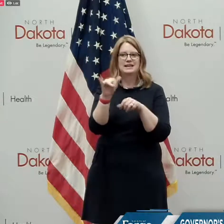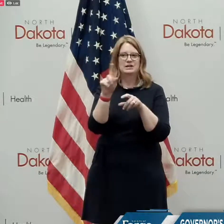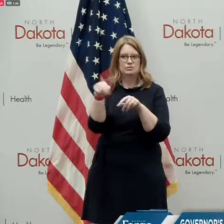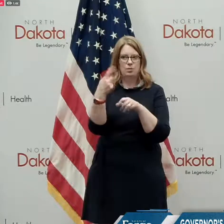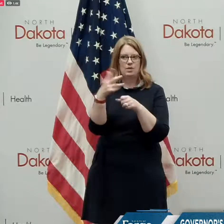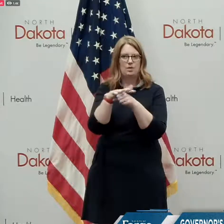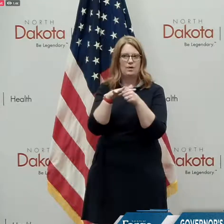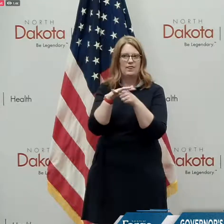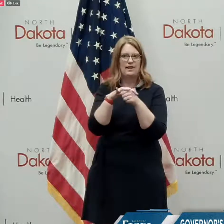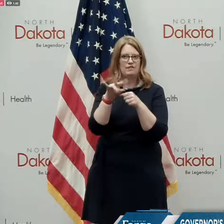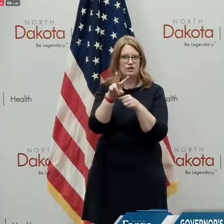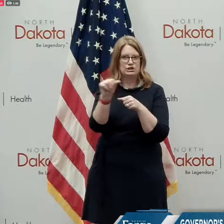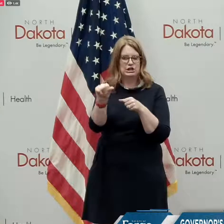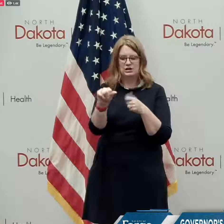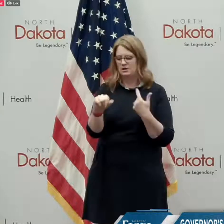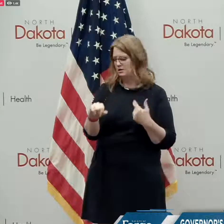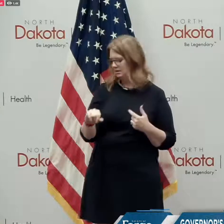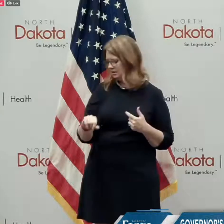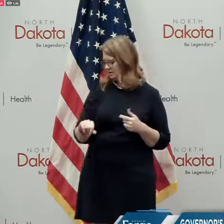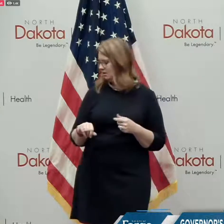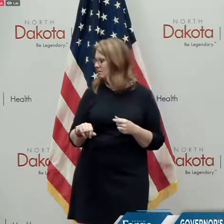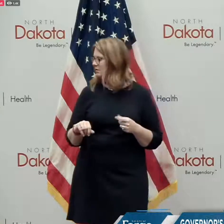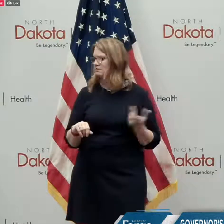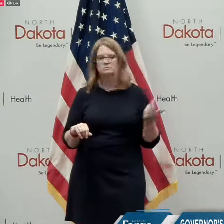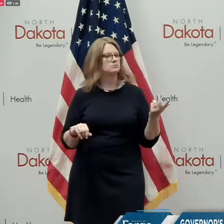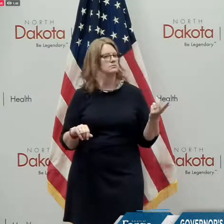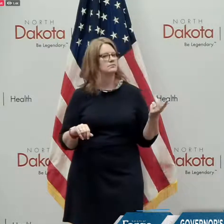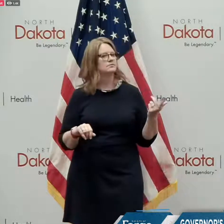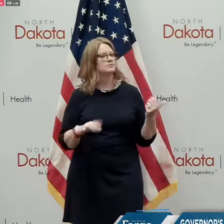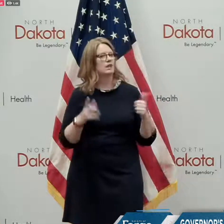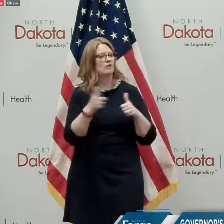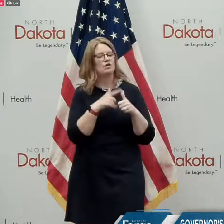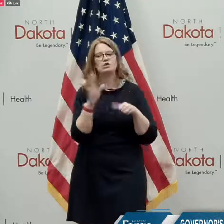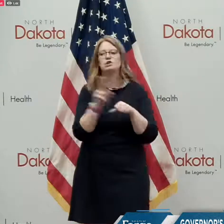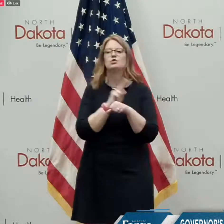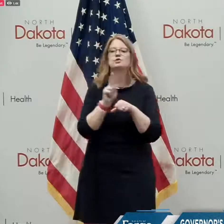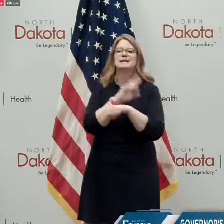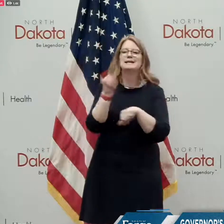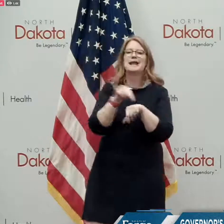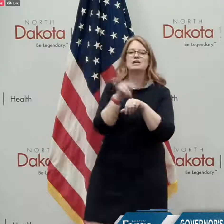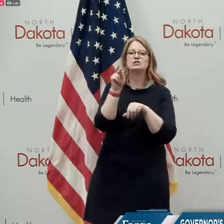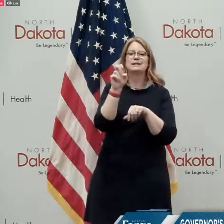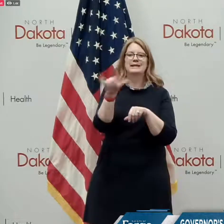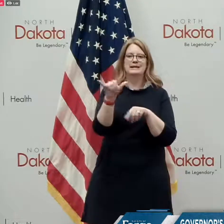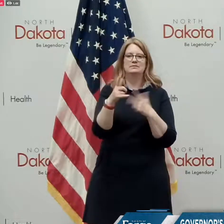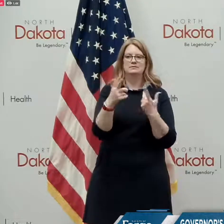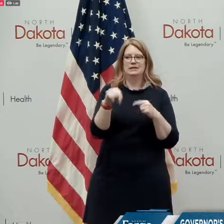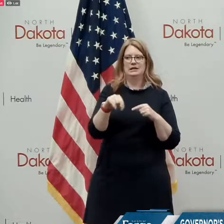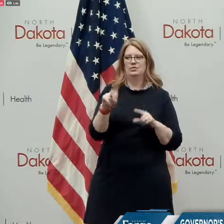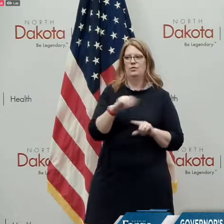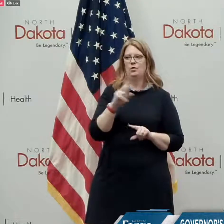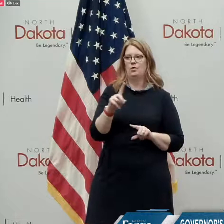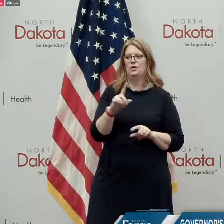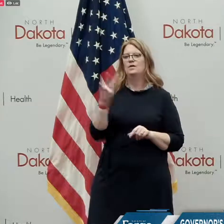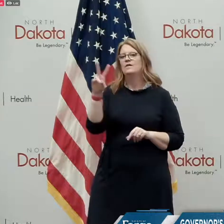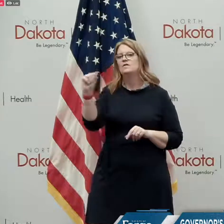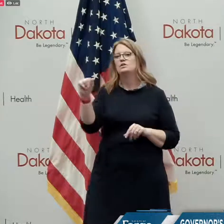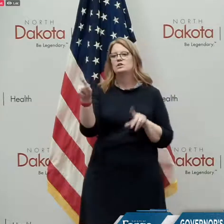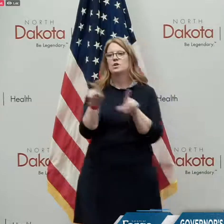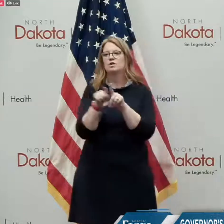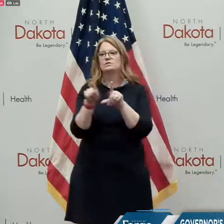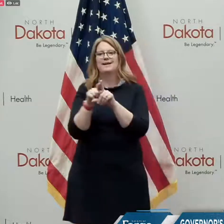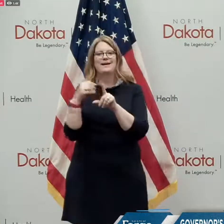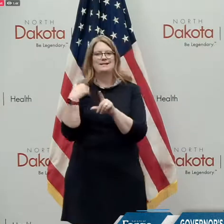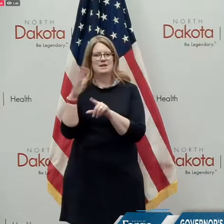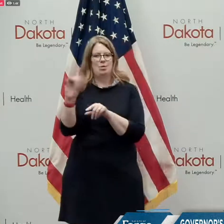Virginia. Okay, so, all right, so first to use the national key server. North Dakota, but Virginia also has their own app